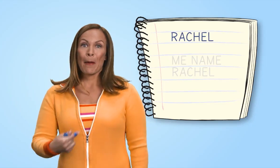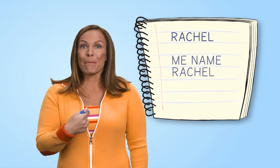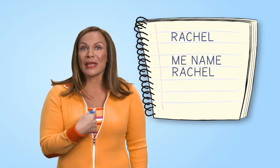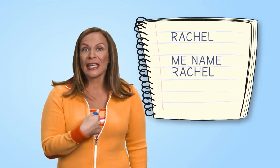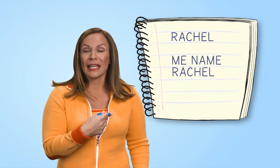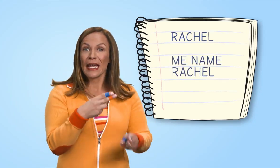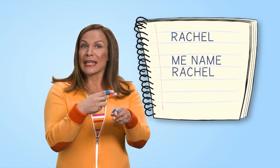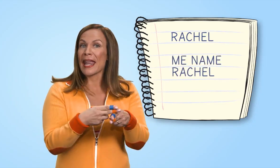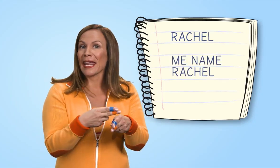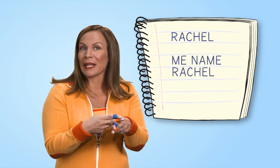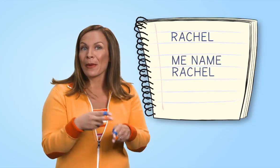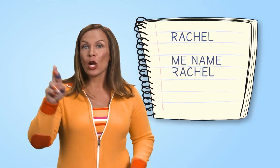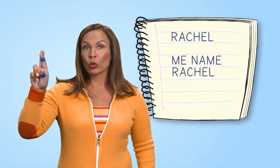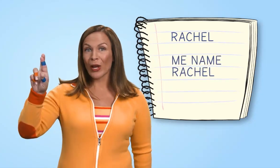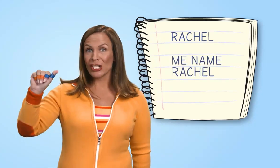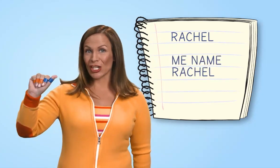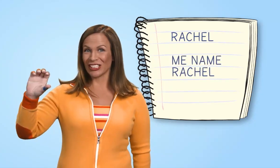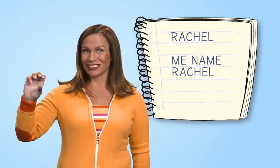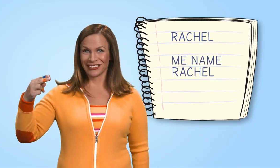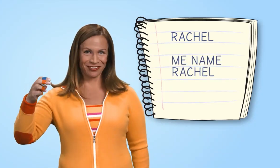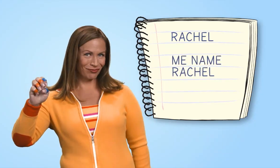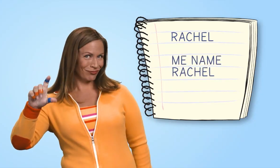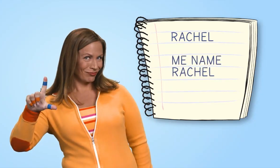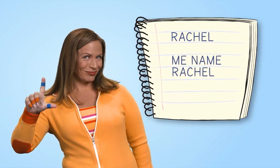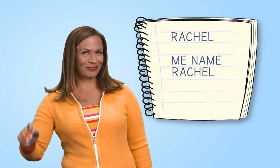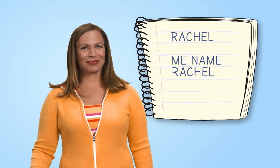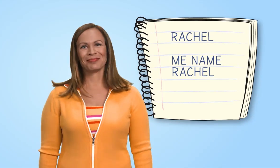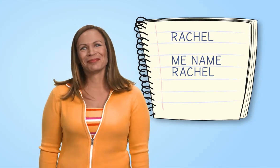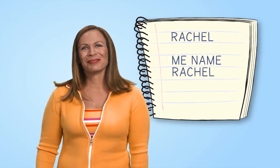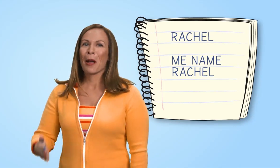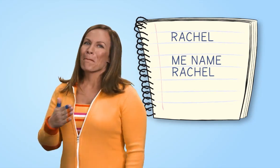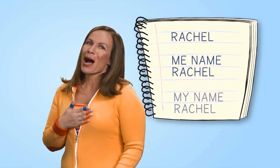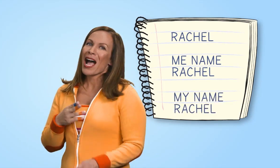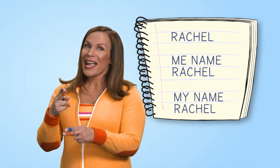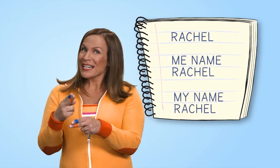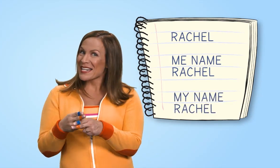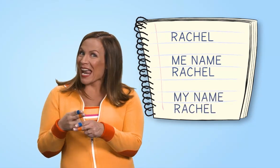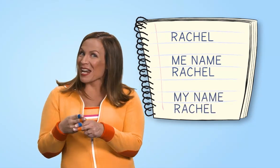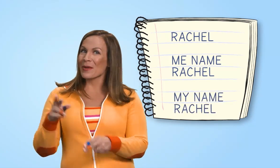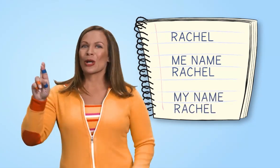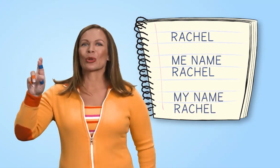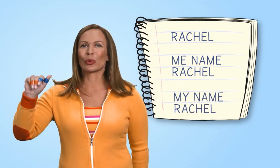Me name Rachel. What's your name? My name